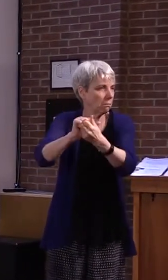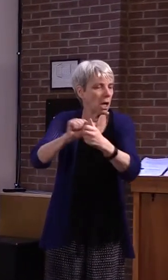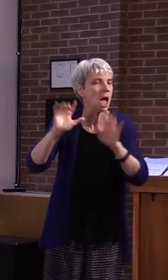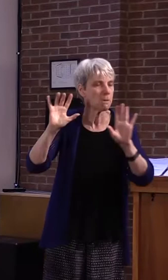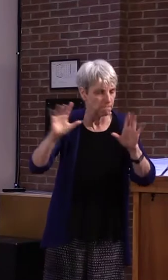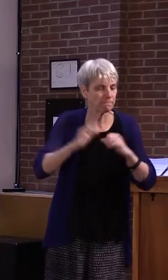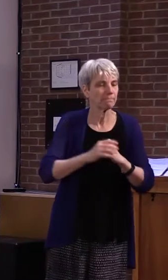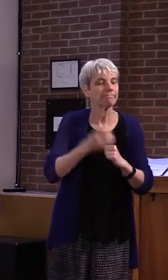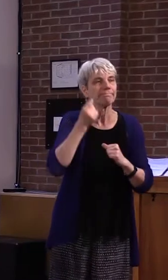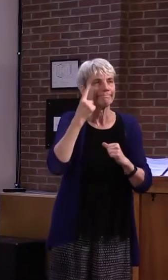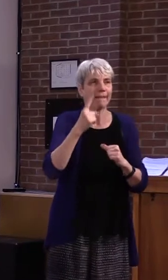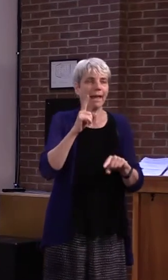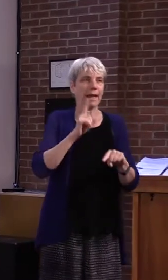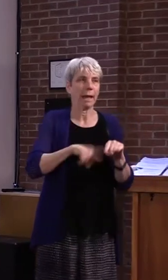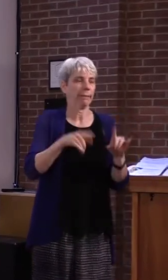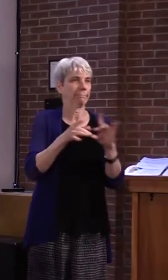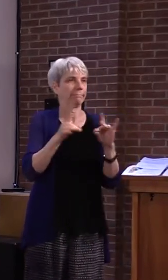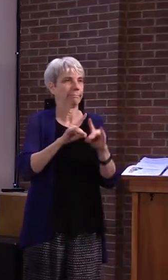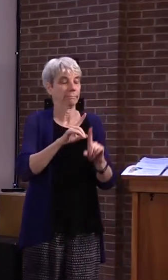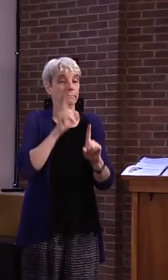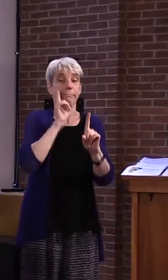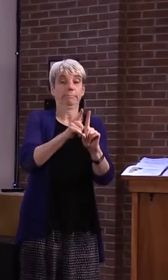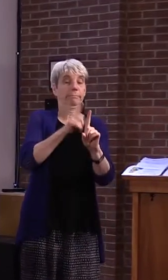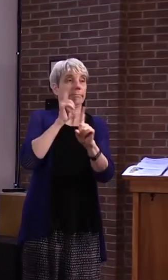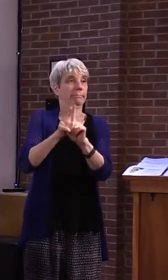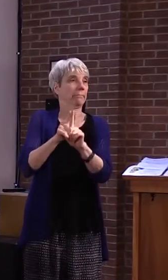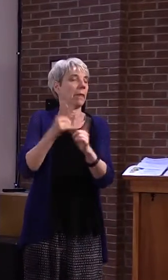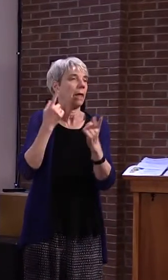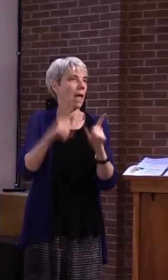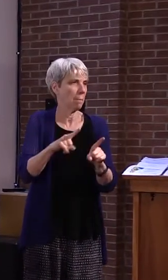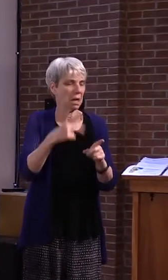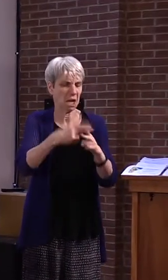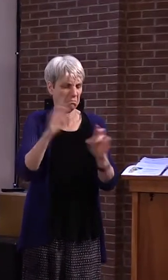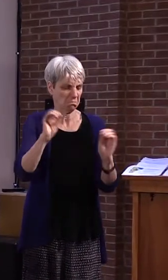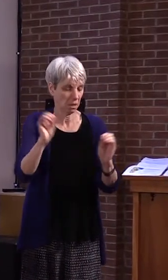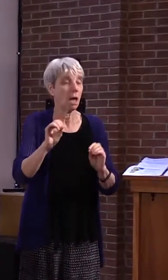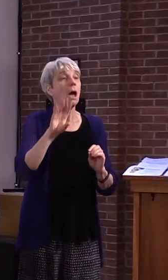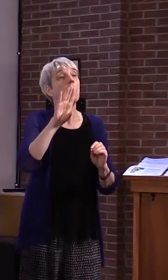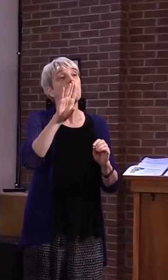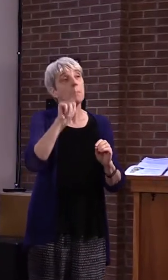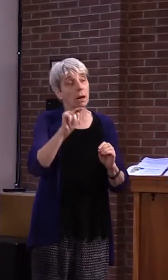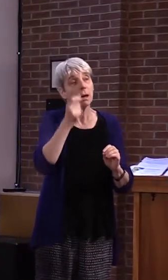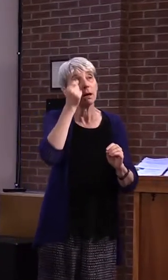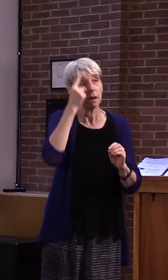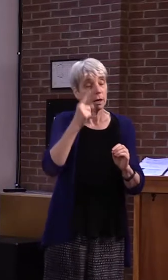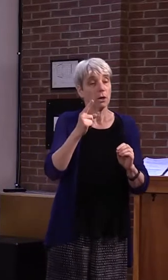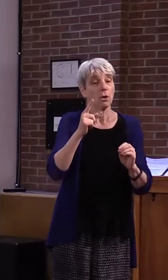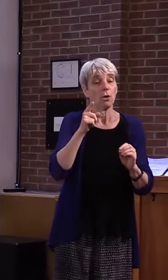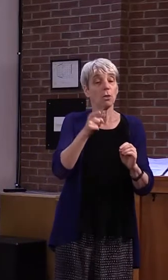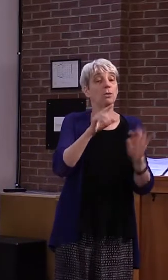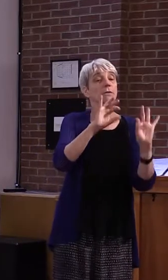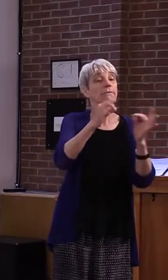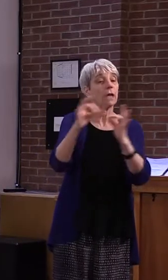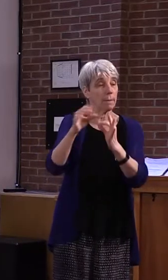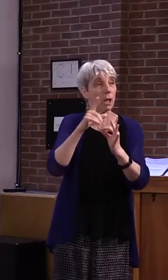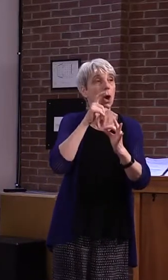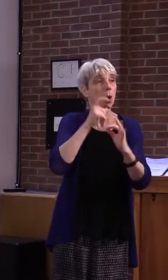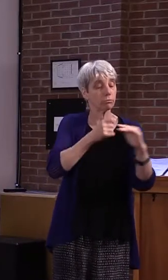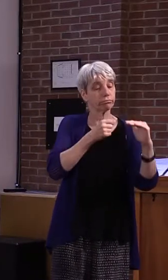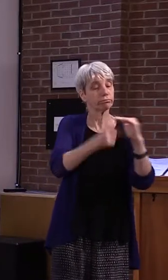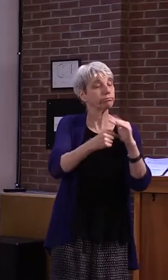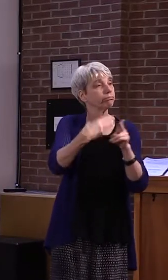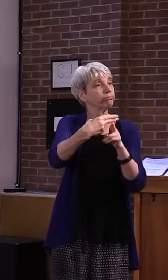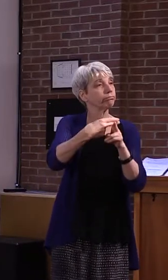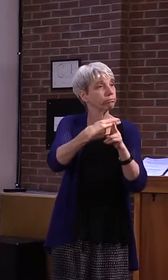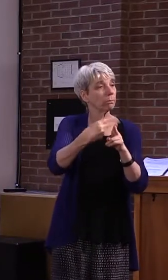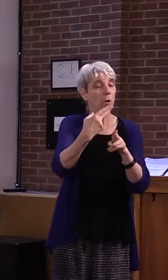specific of individual cases, it's worth noting that children in households receiving emergency housing in that community are largely under